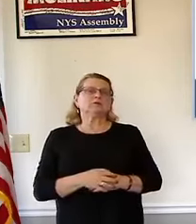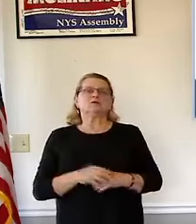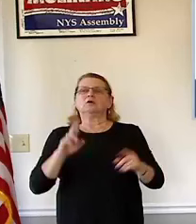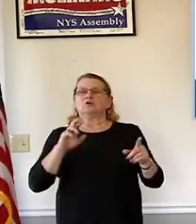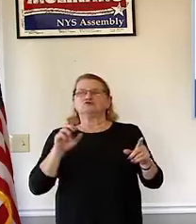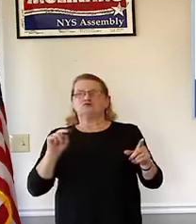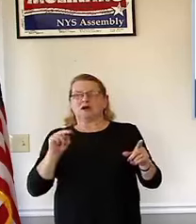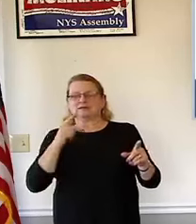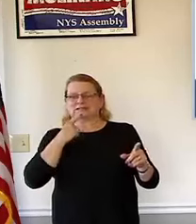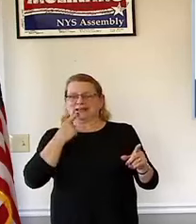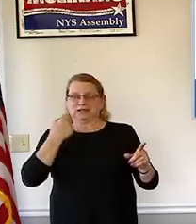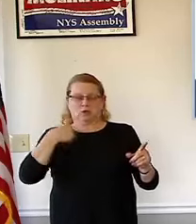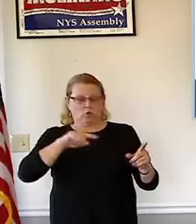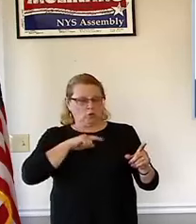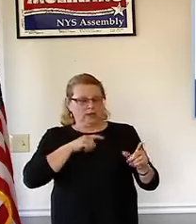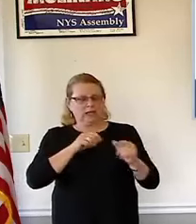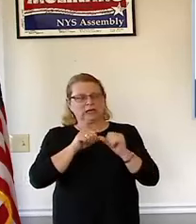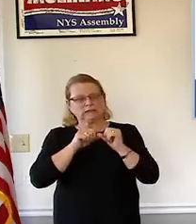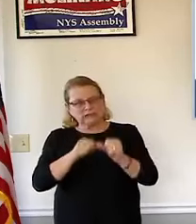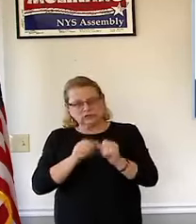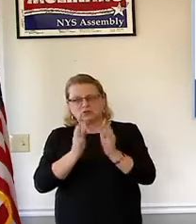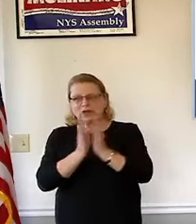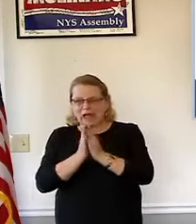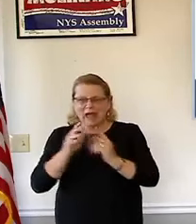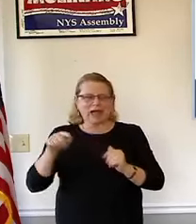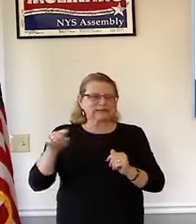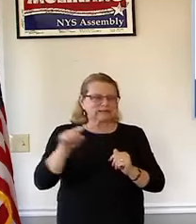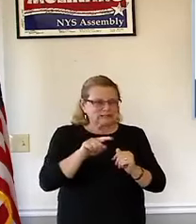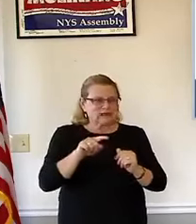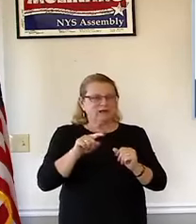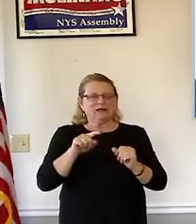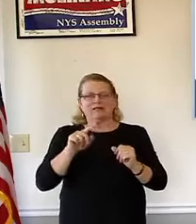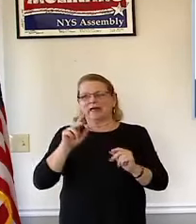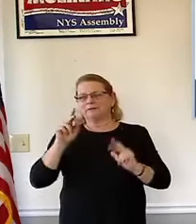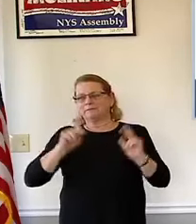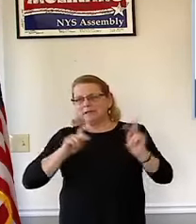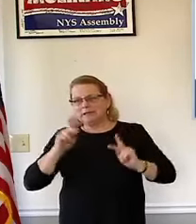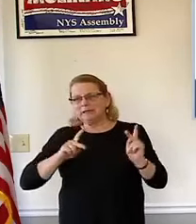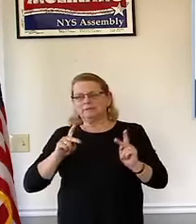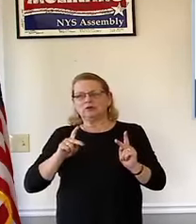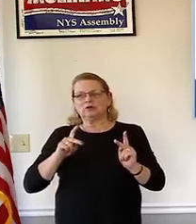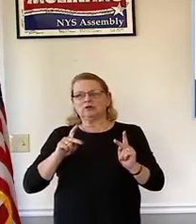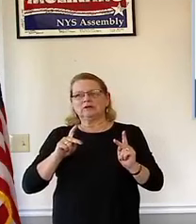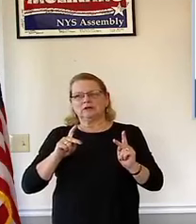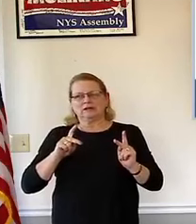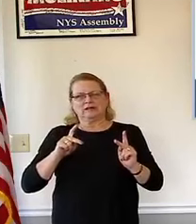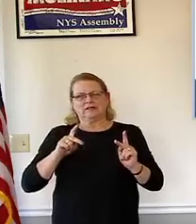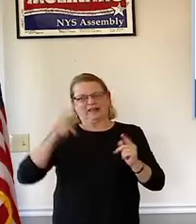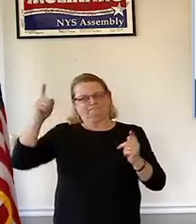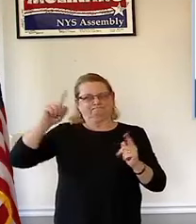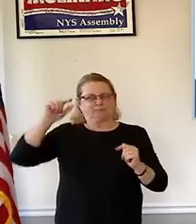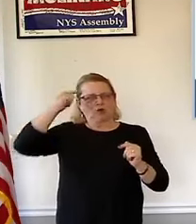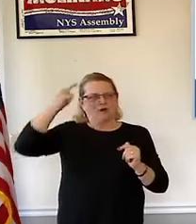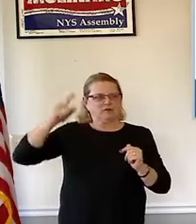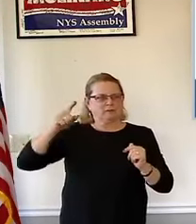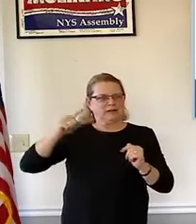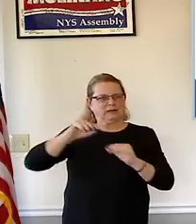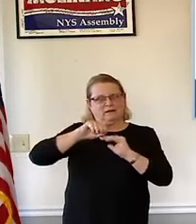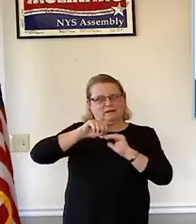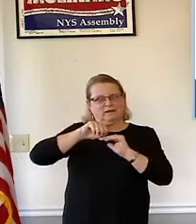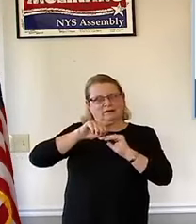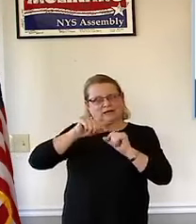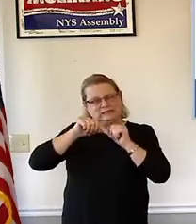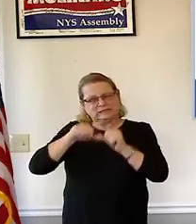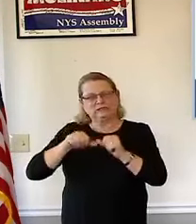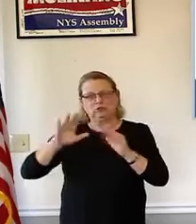We only continue to ask that they focus on the most effective state, most affected states, and of course New York being the most affected